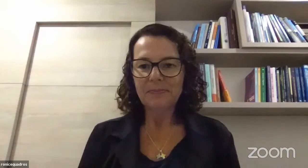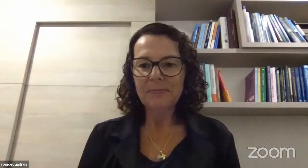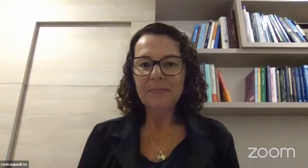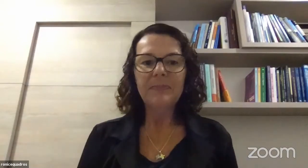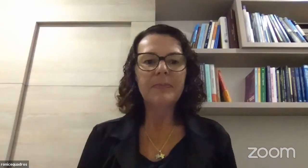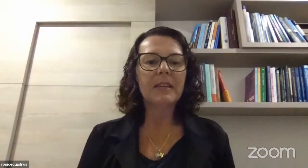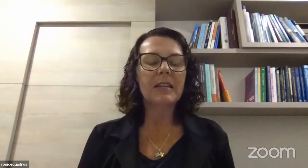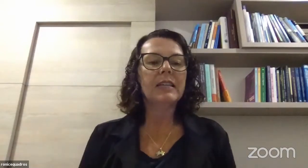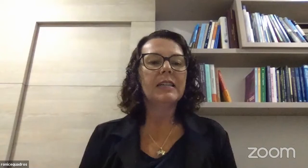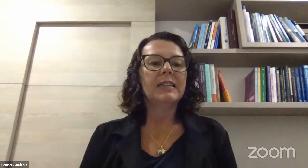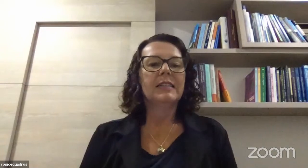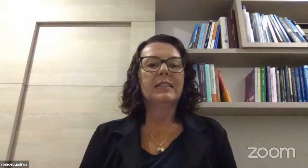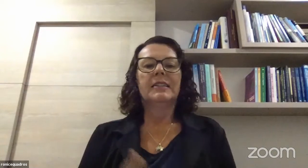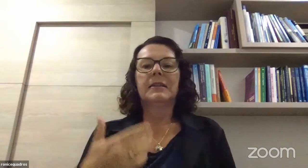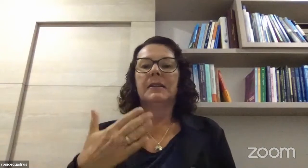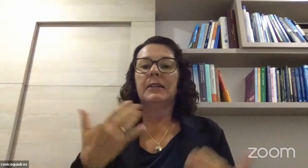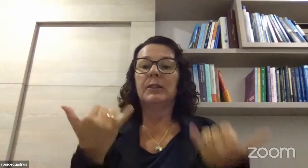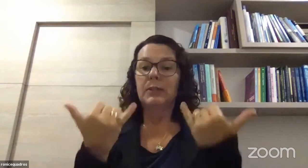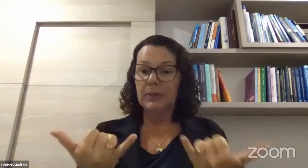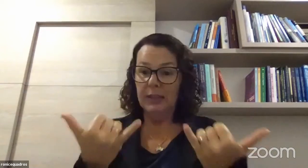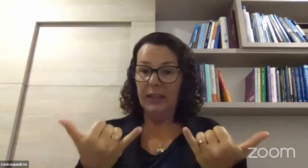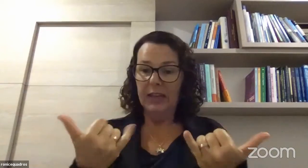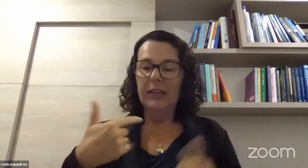much for that.